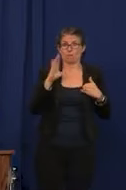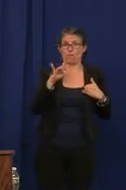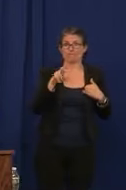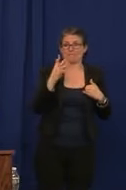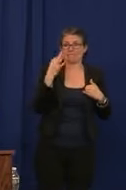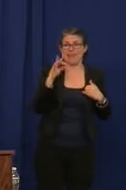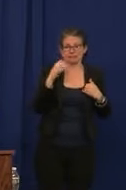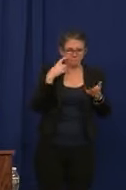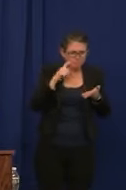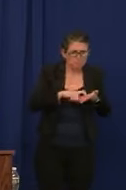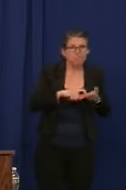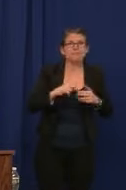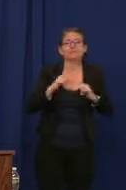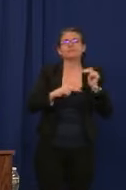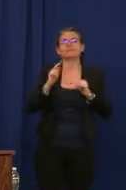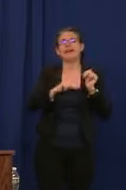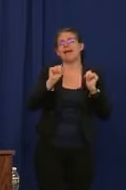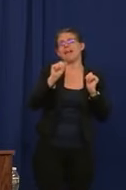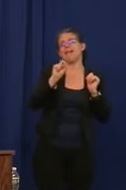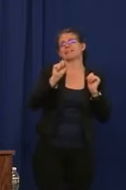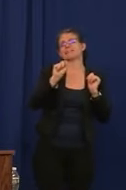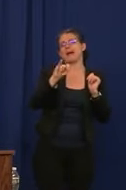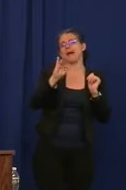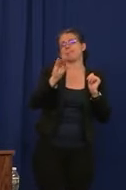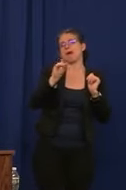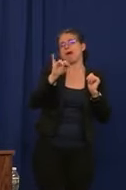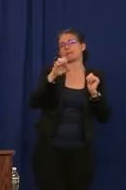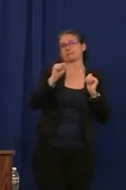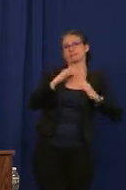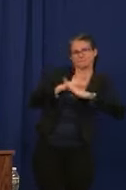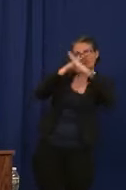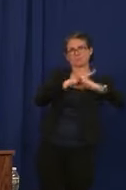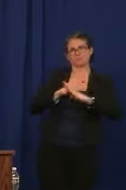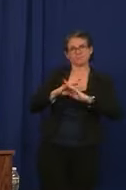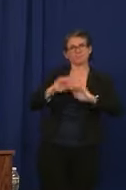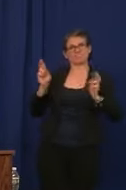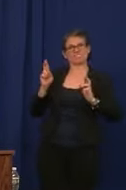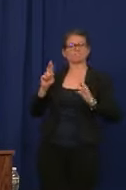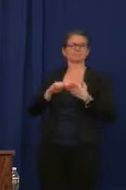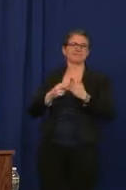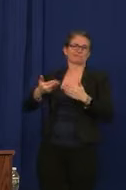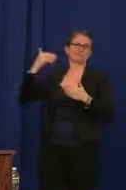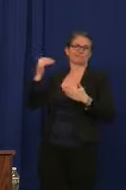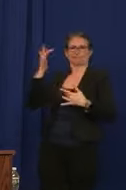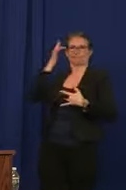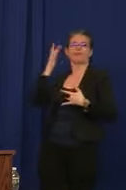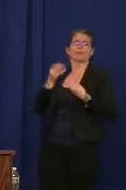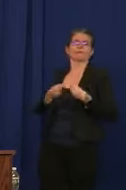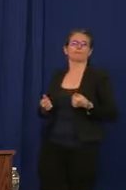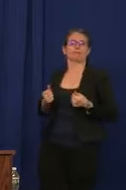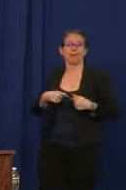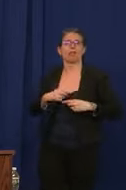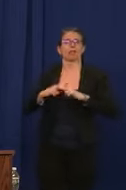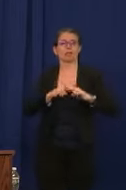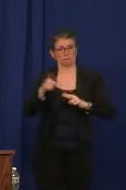gatherings. If that's true, what do you estimate Maine will need in terms of diagnostic testing and or